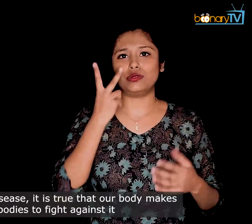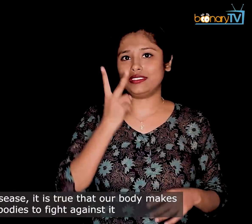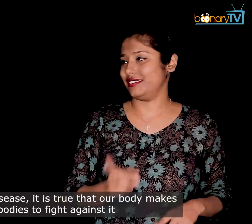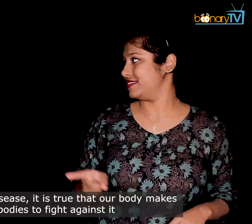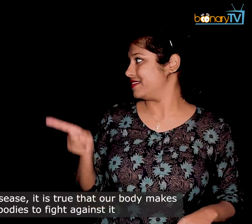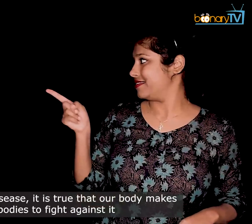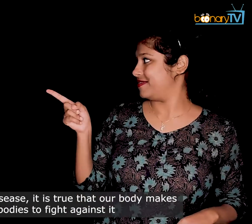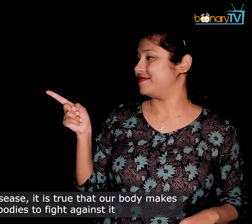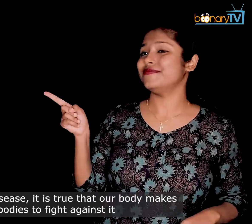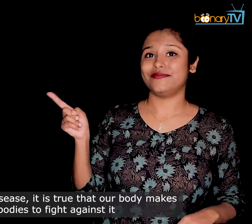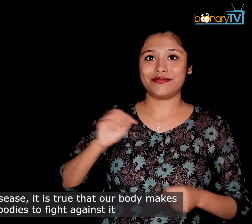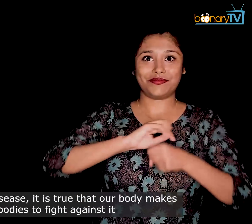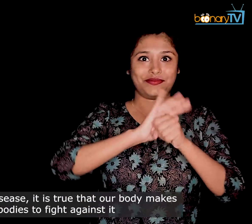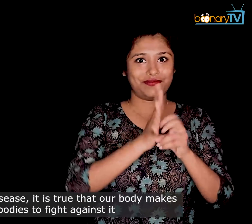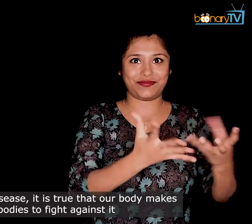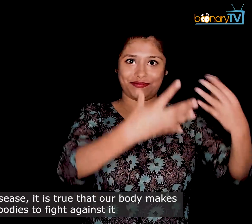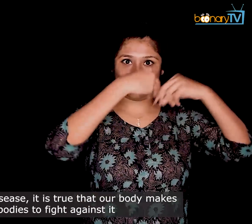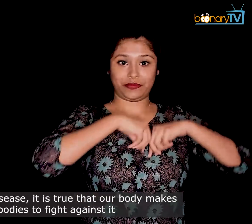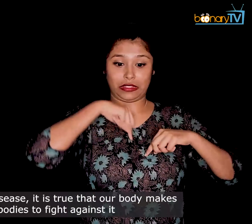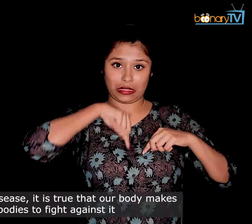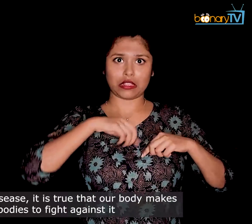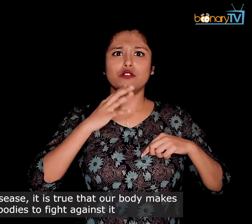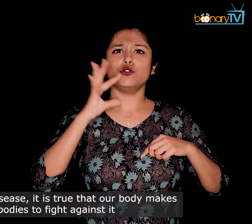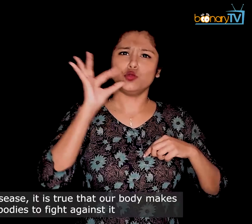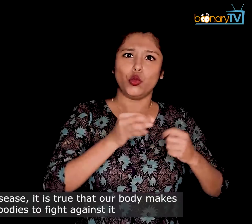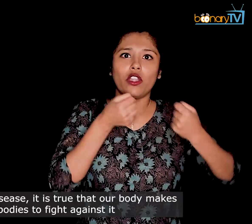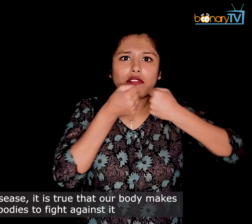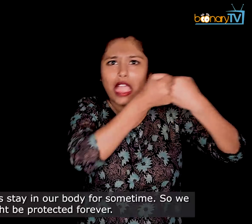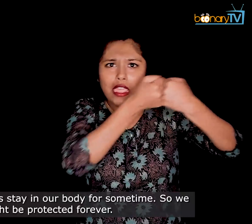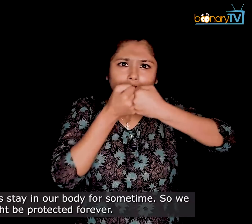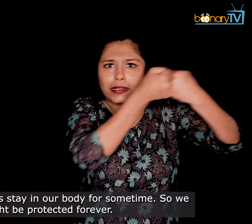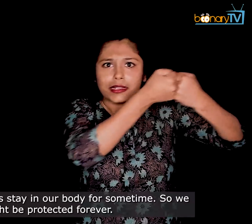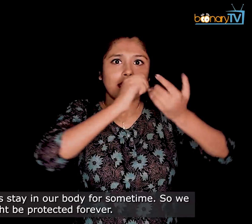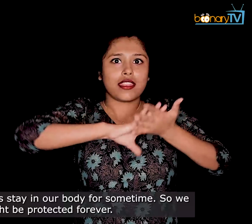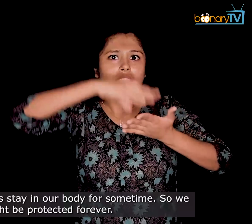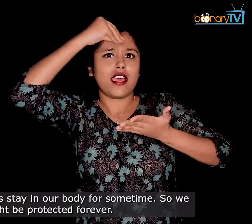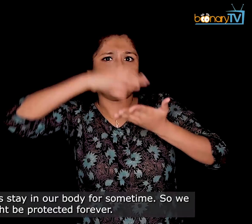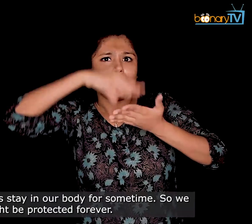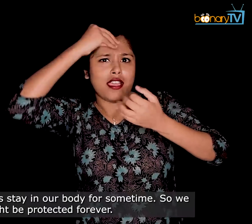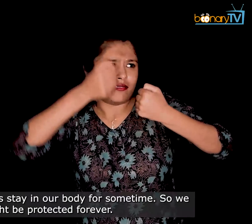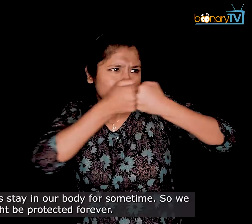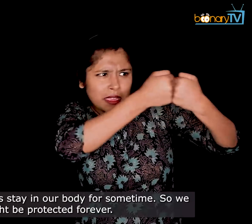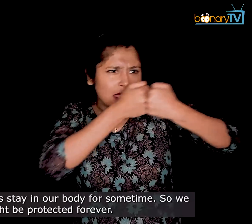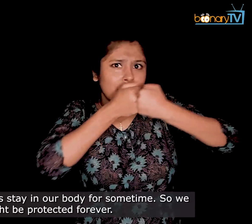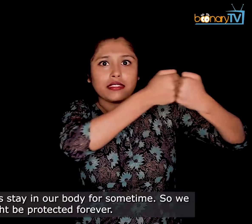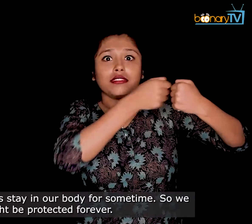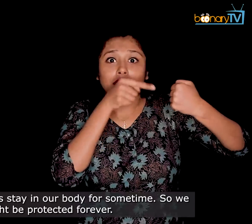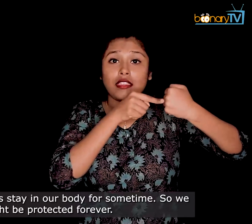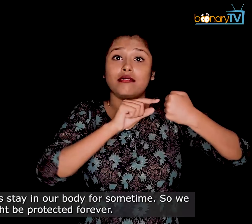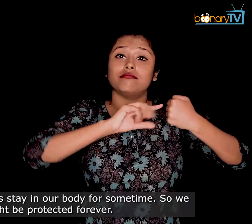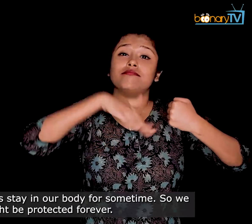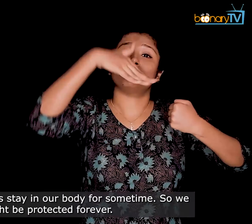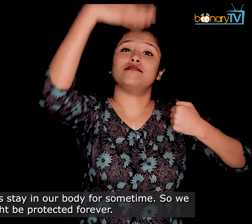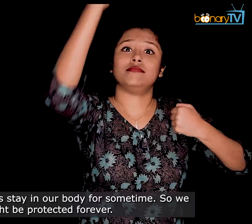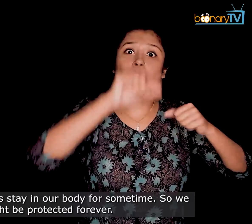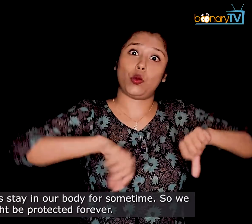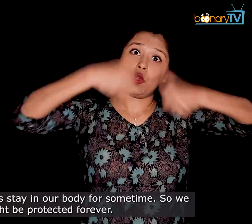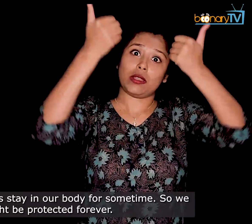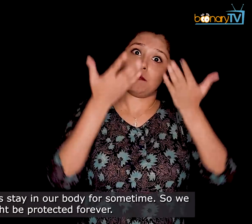makes antibodies to fight against it but these antibodies stay in our body for some time so